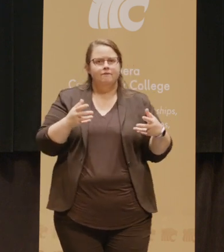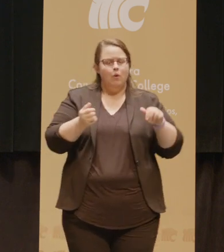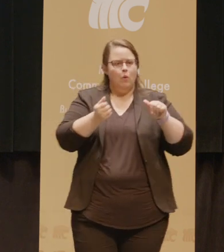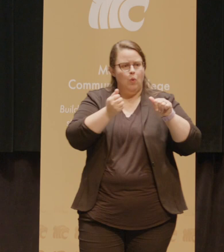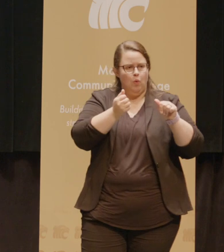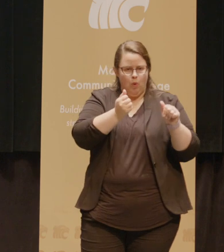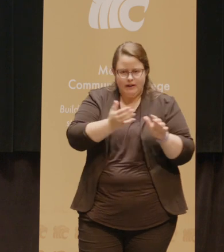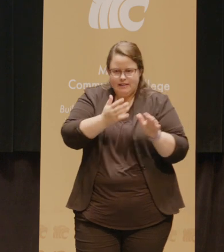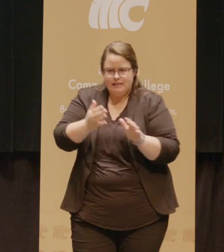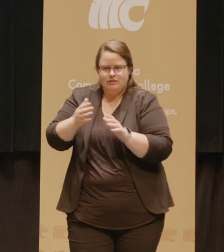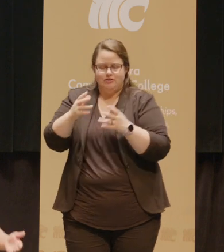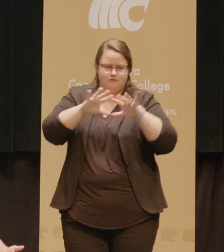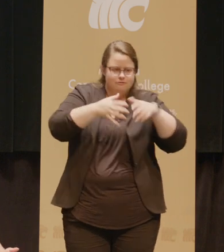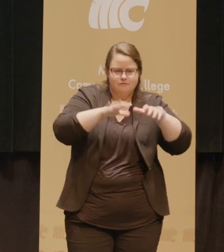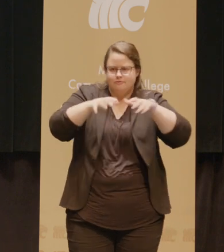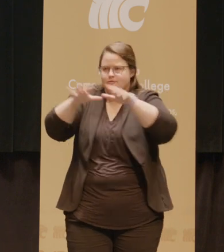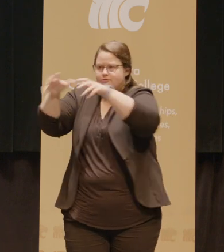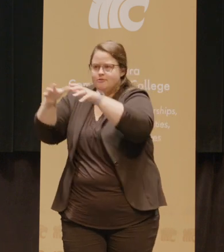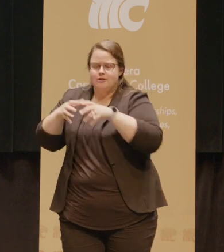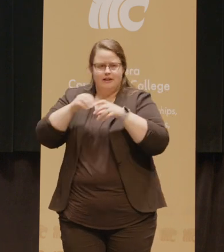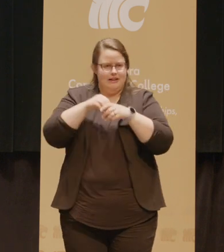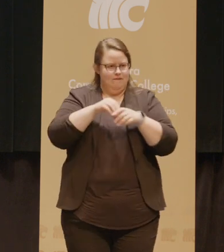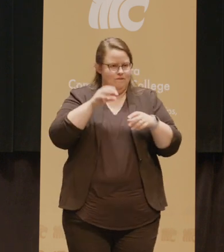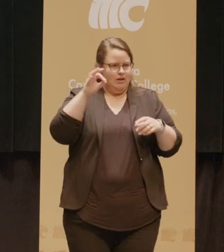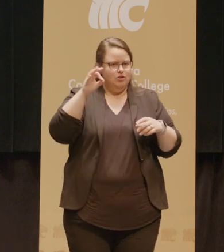organizations in Fresno to reach